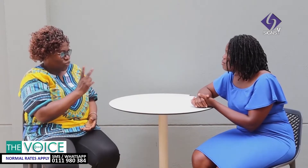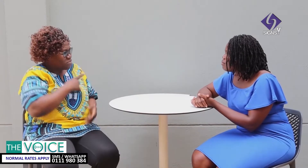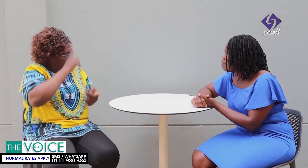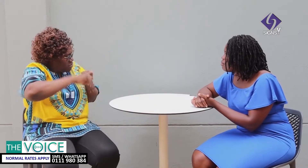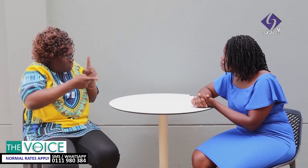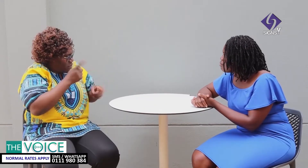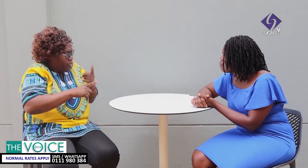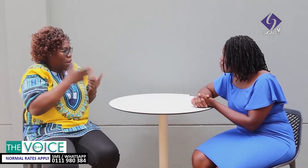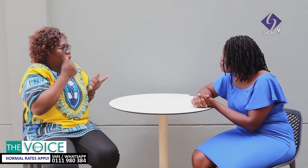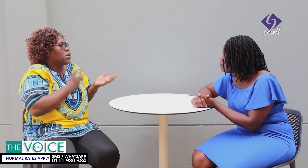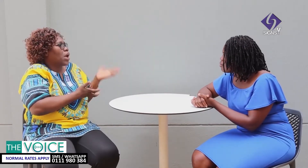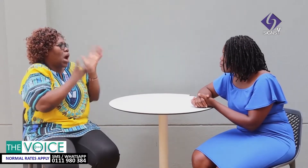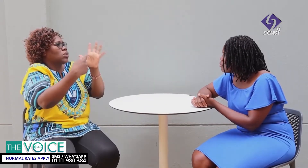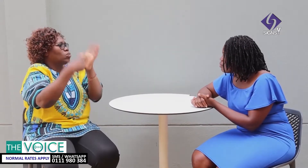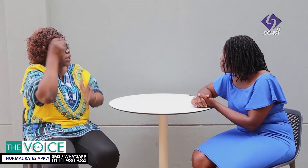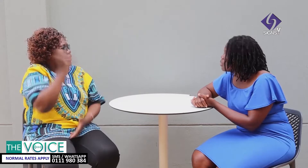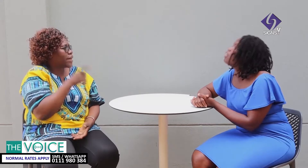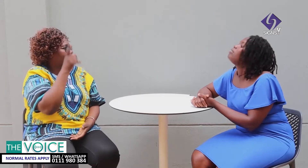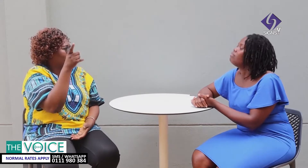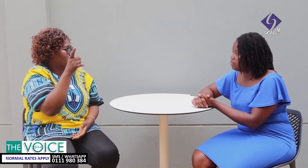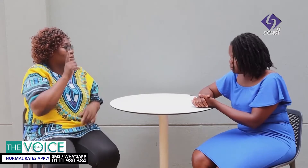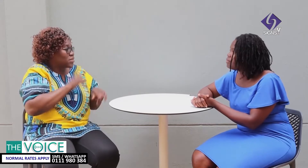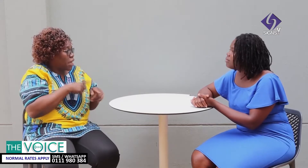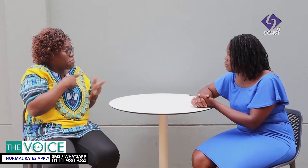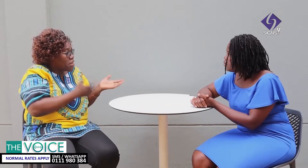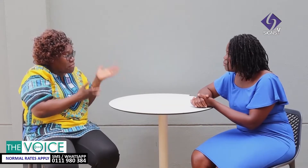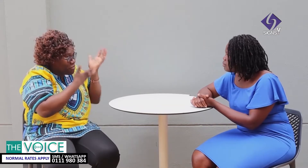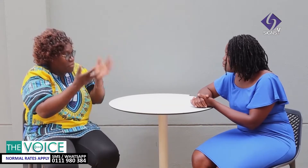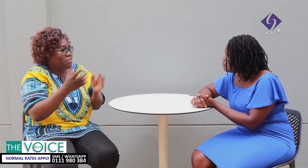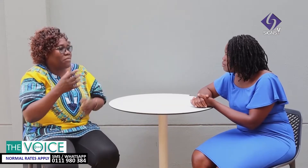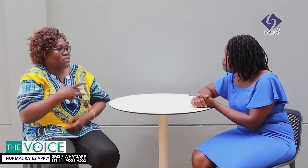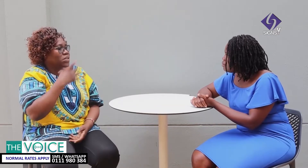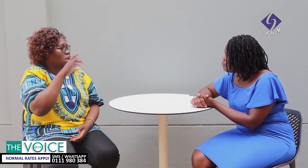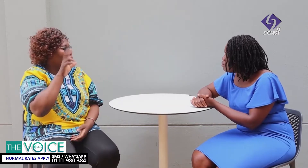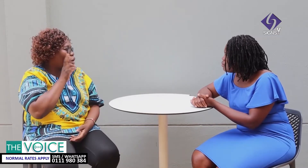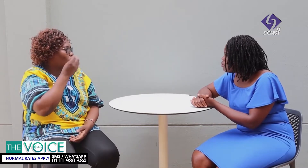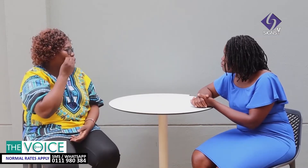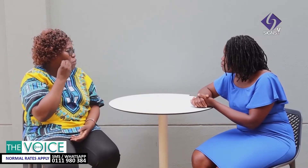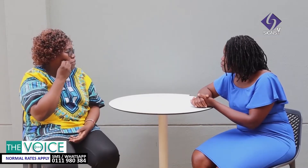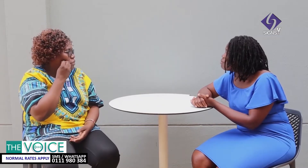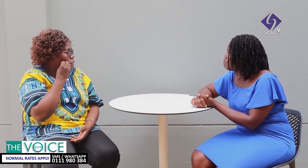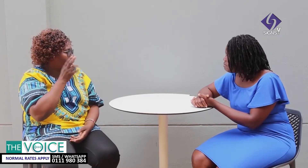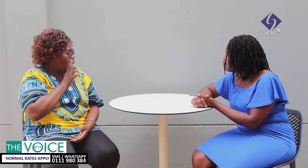guy. So after the wedding was finished, I remember I gave birth to my first child and later to my second